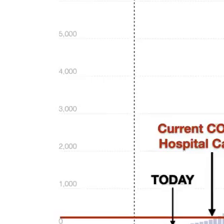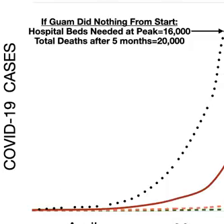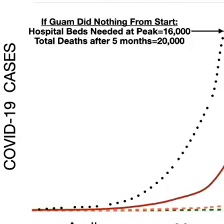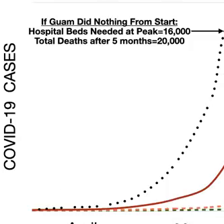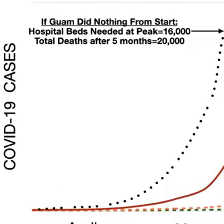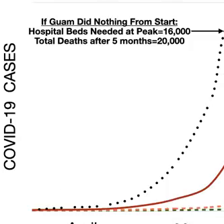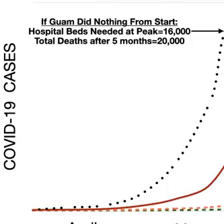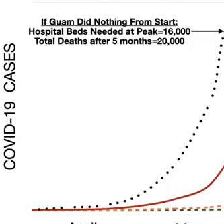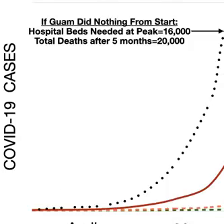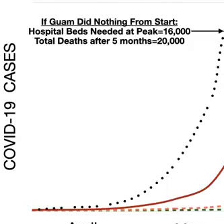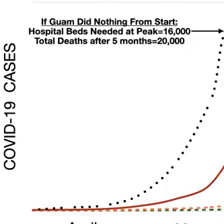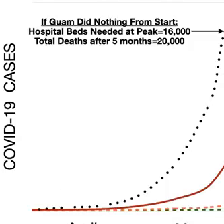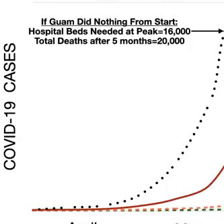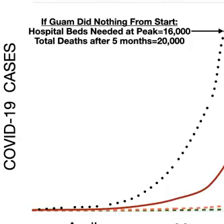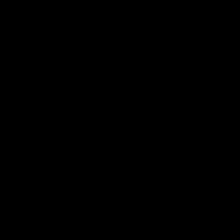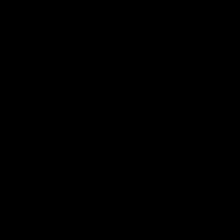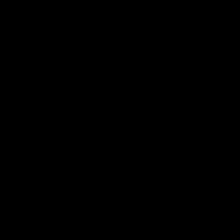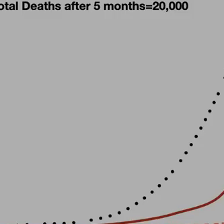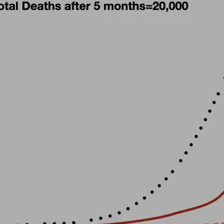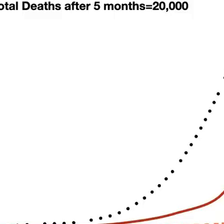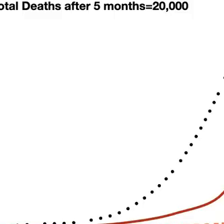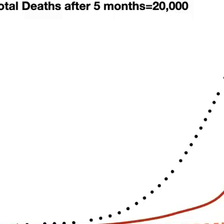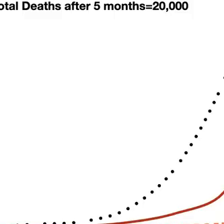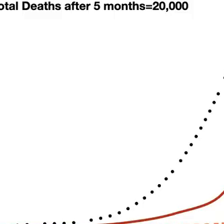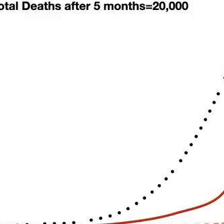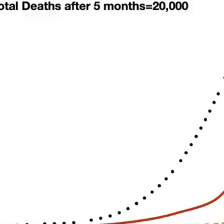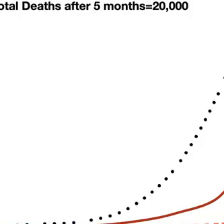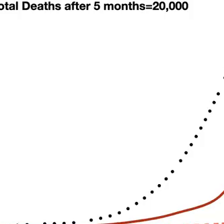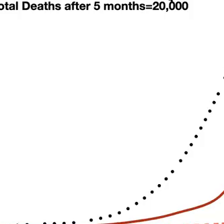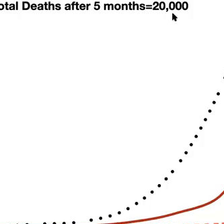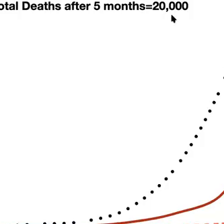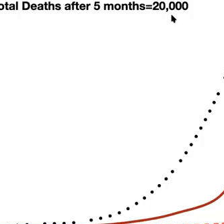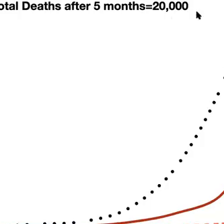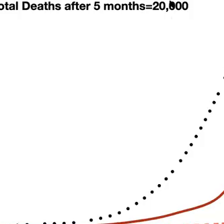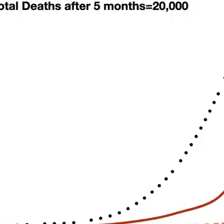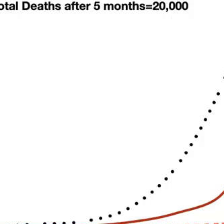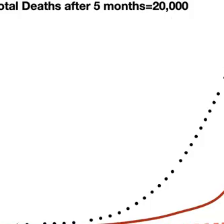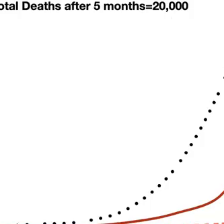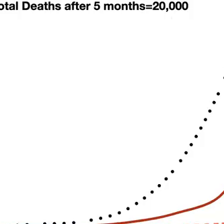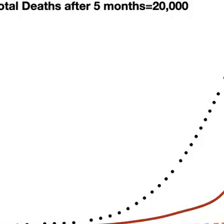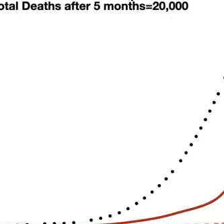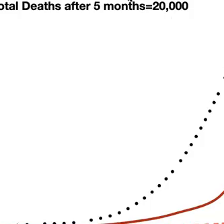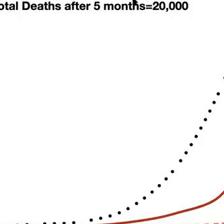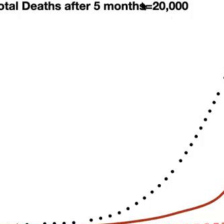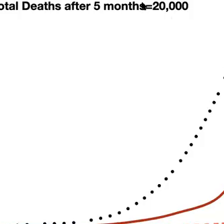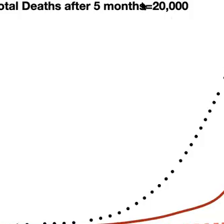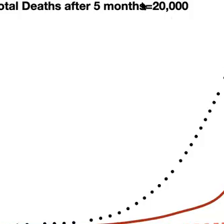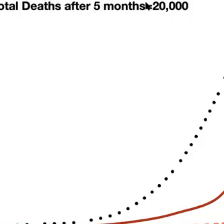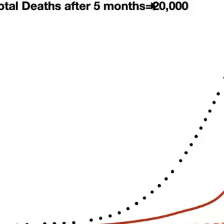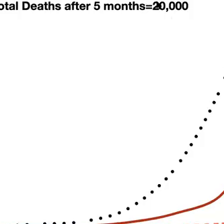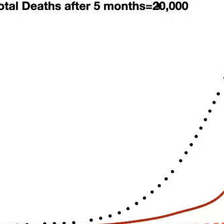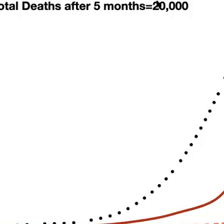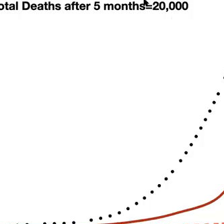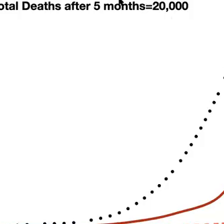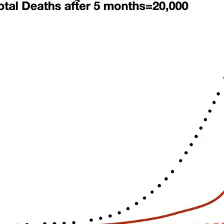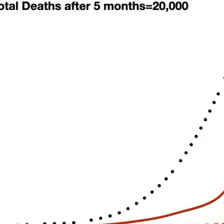So this is probably the best chart to talk about the death toll here. So what you're seeing here, so on the left side, I just want to explain where these numbers came